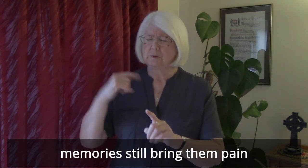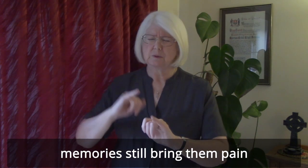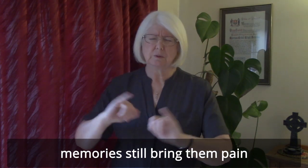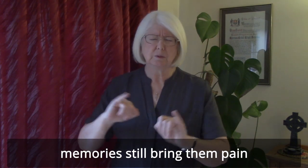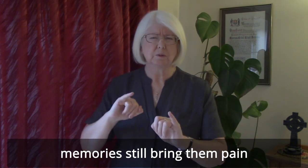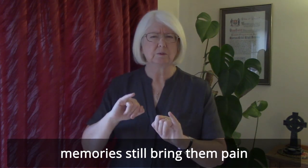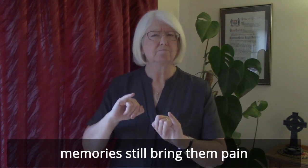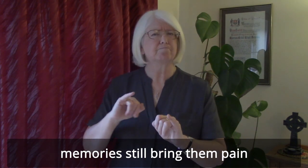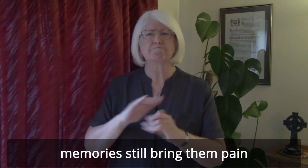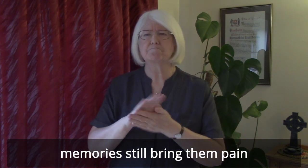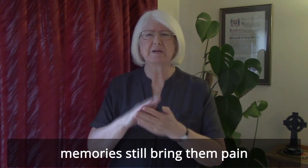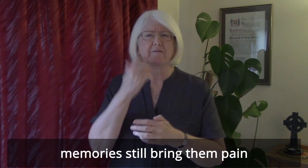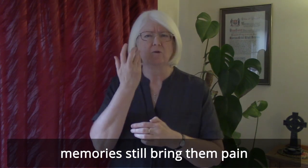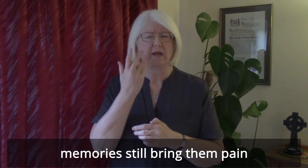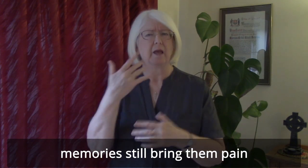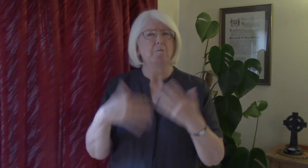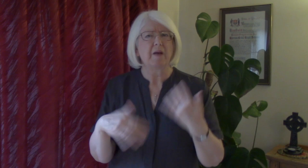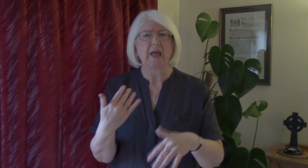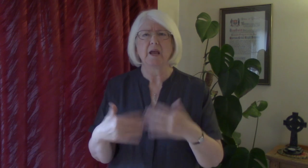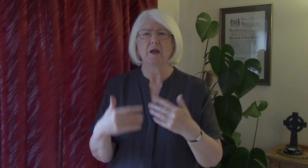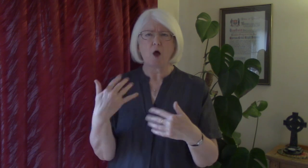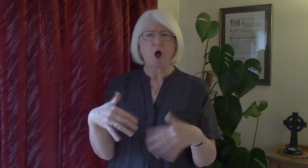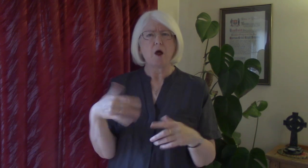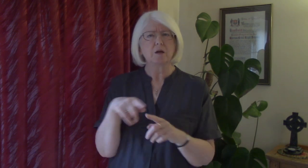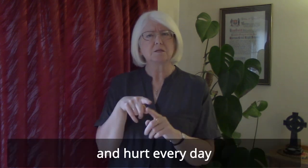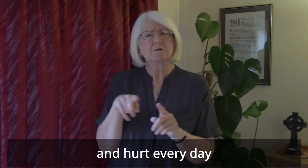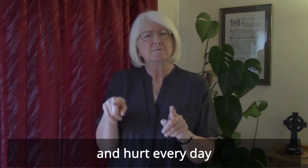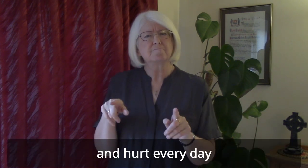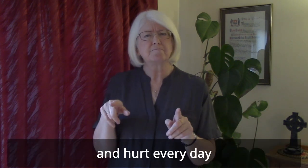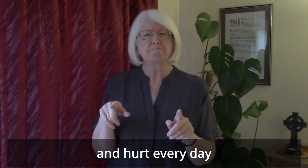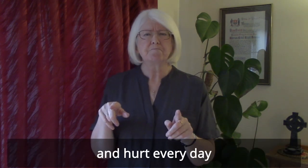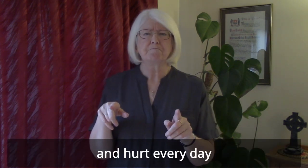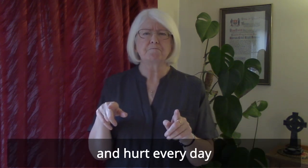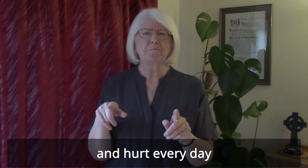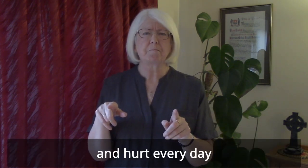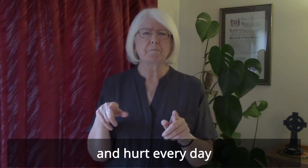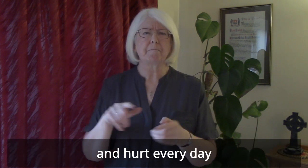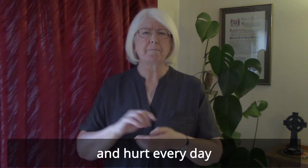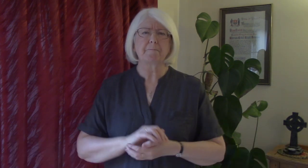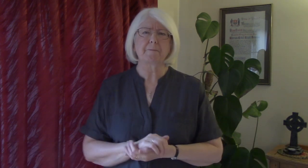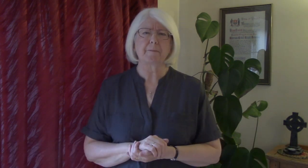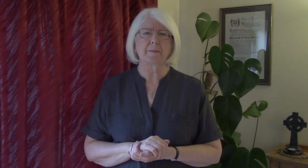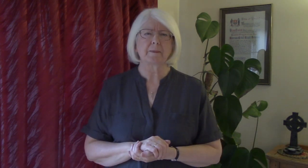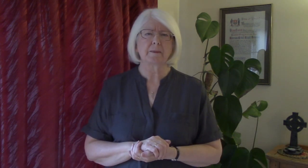whose memories still bring them pain and hurt every